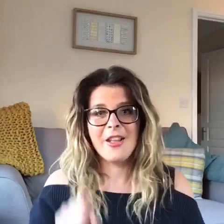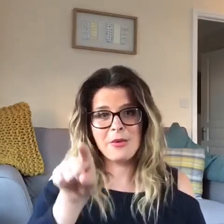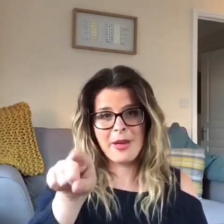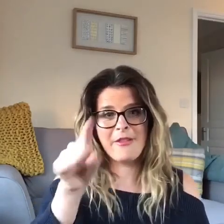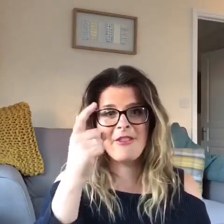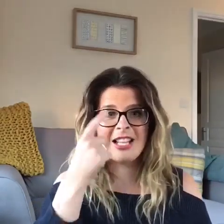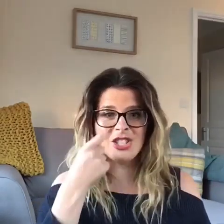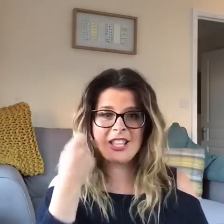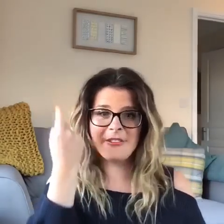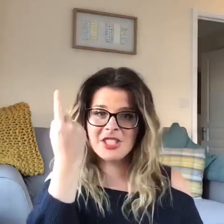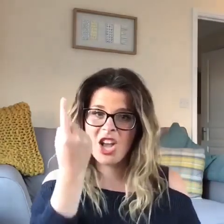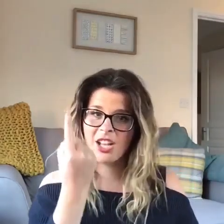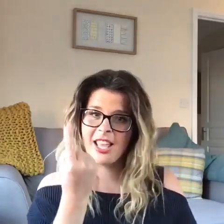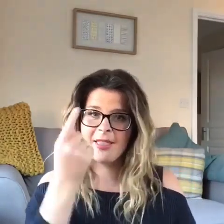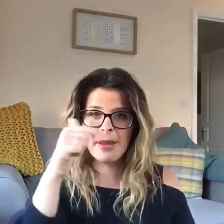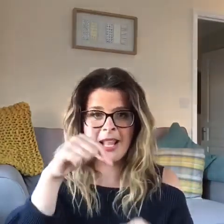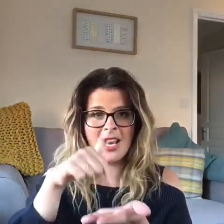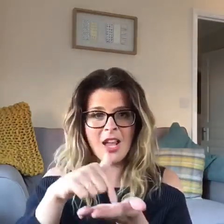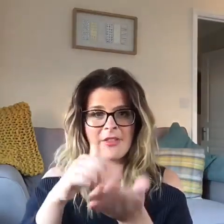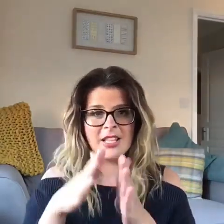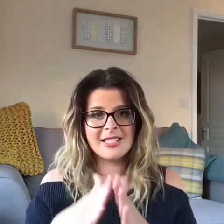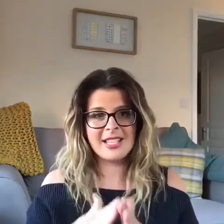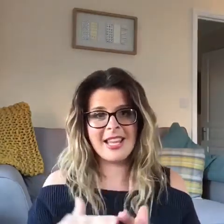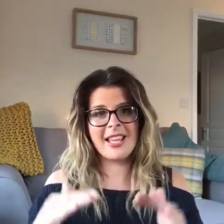If you ever find yourself stuck in the middle of the sea,